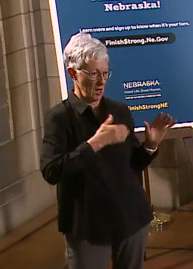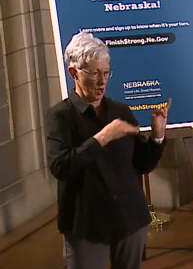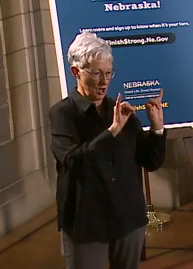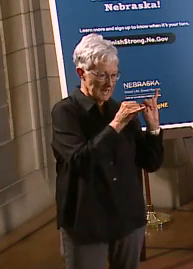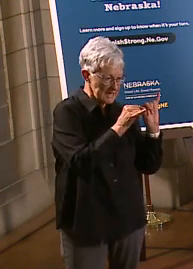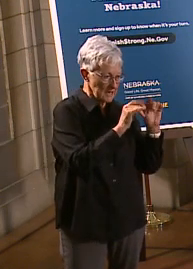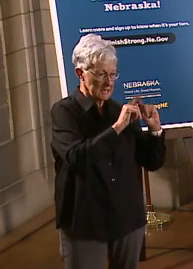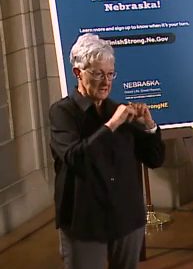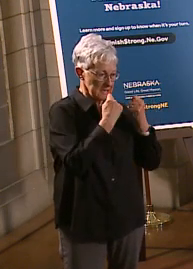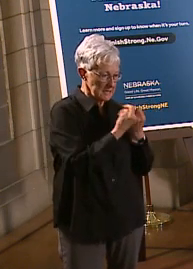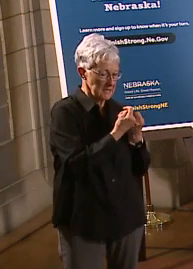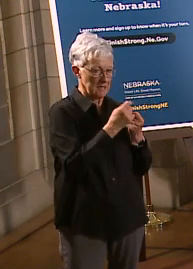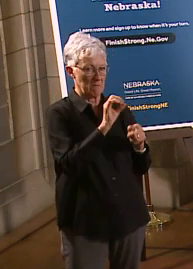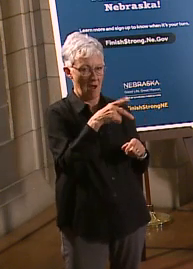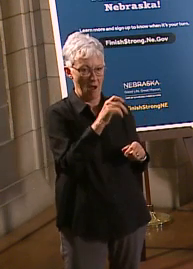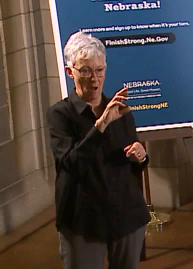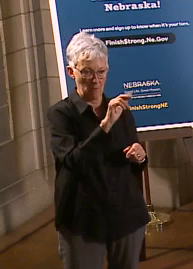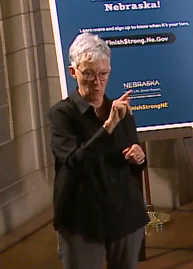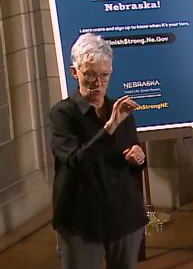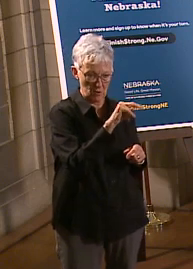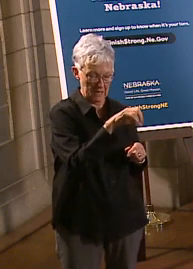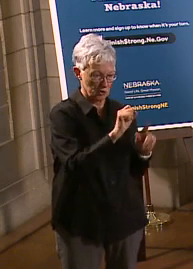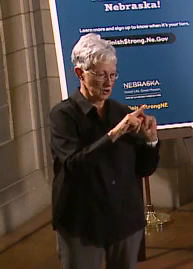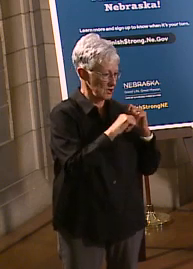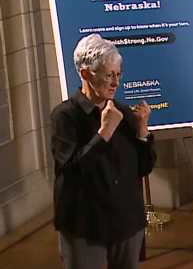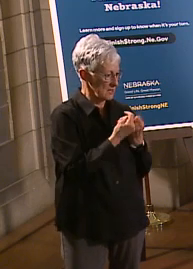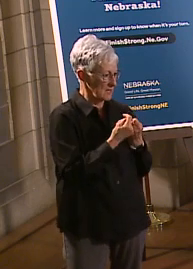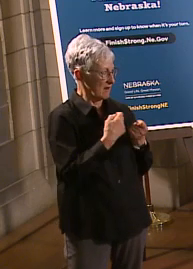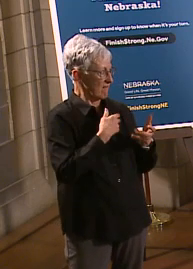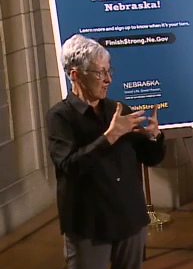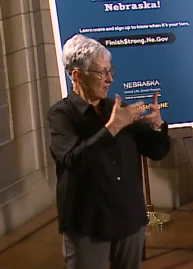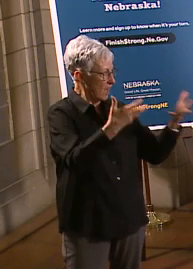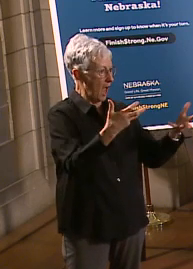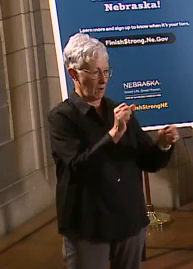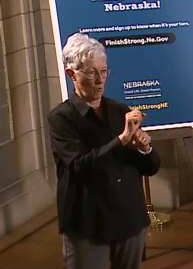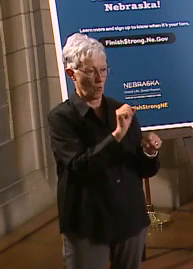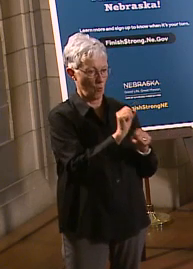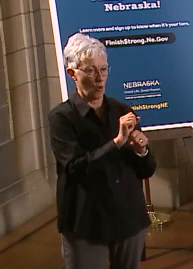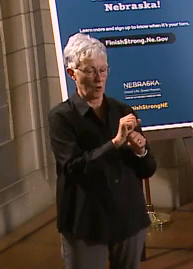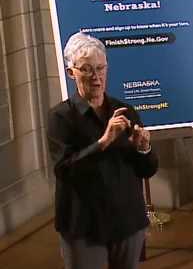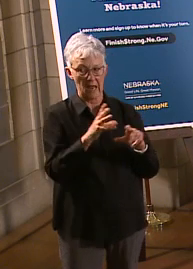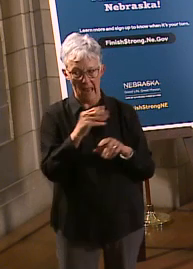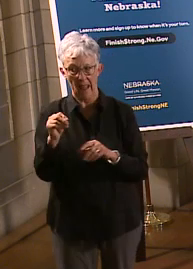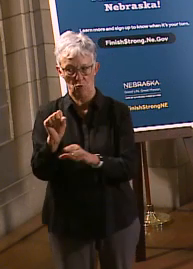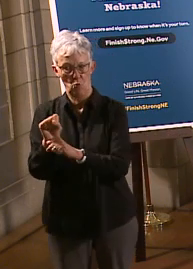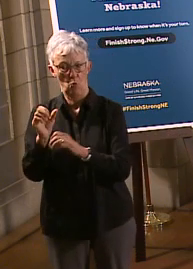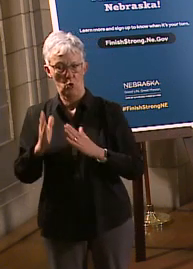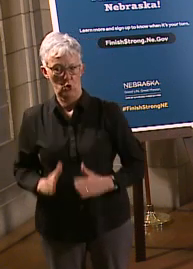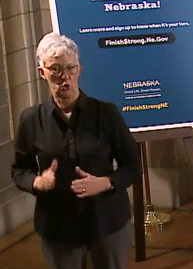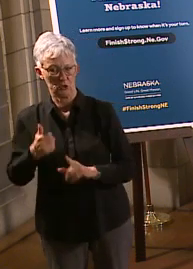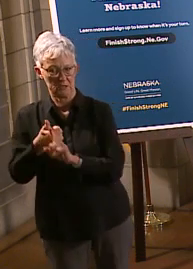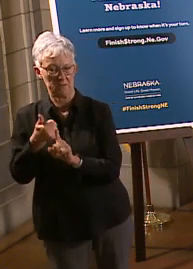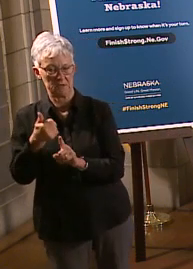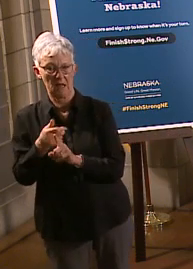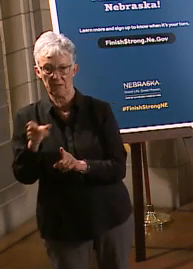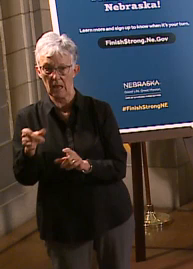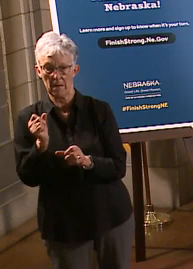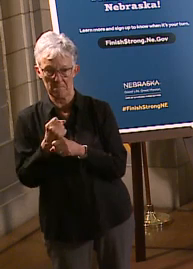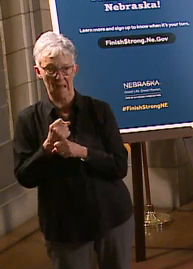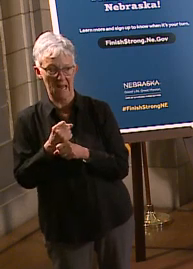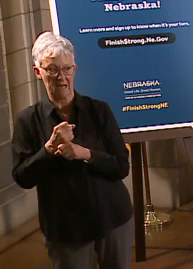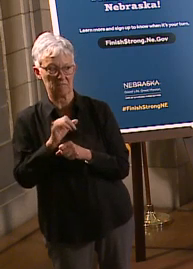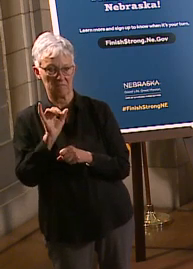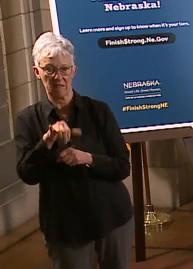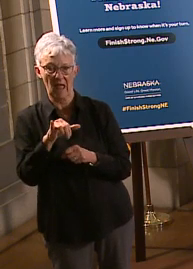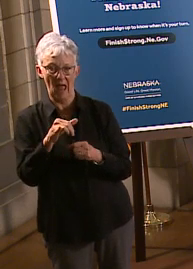operations teams, but also the support from the associates on the floor who really do make it happen. So very proud. It's